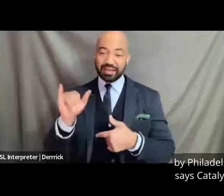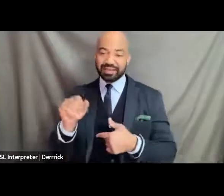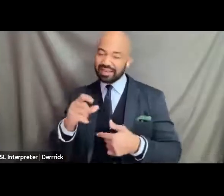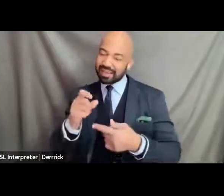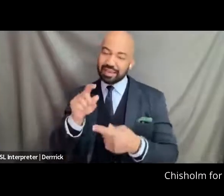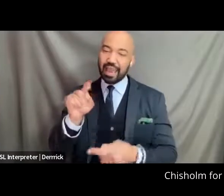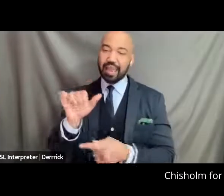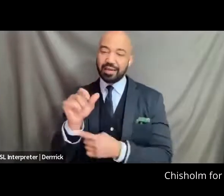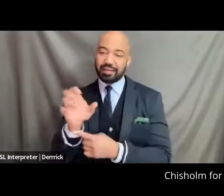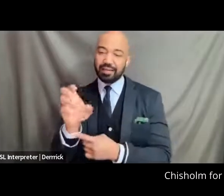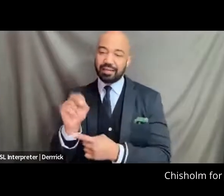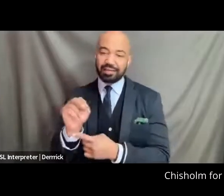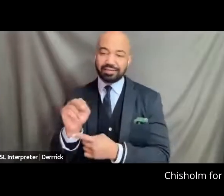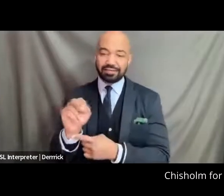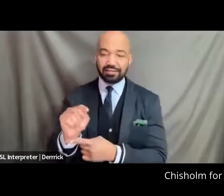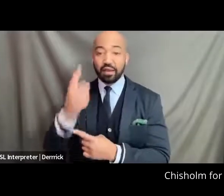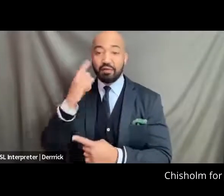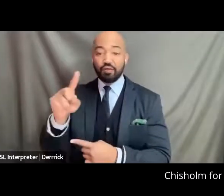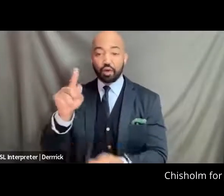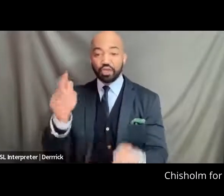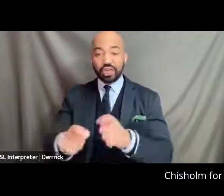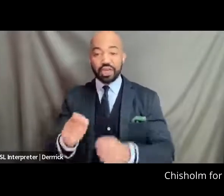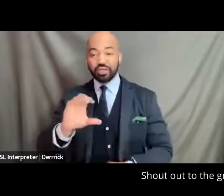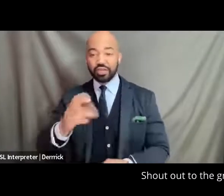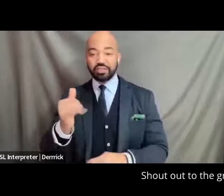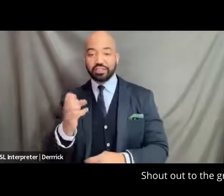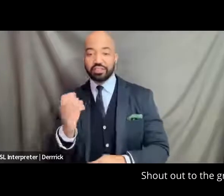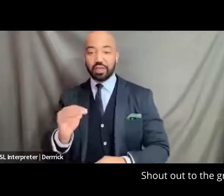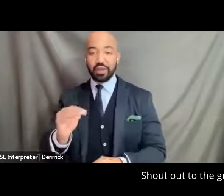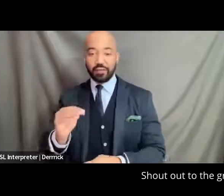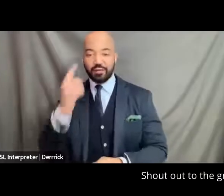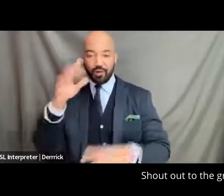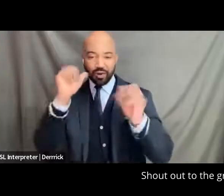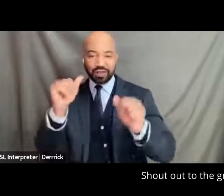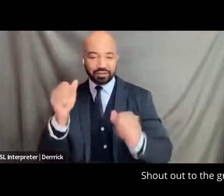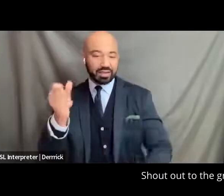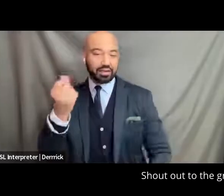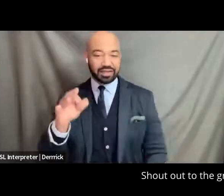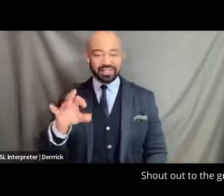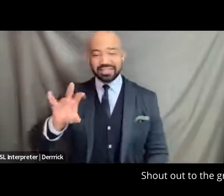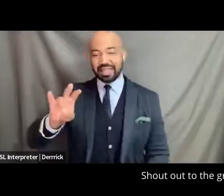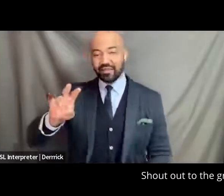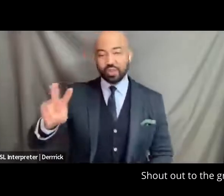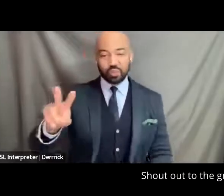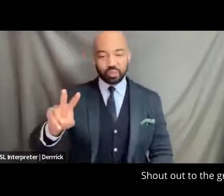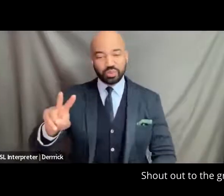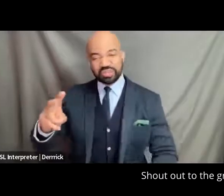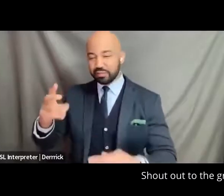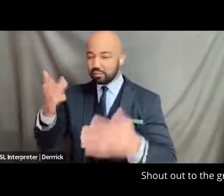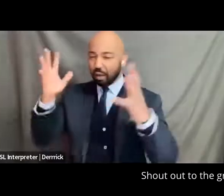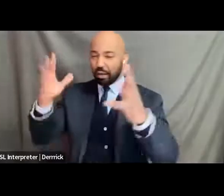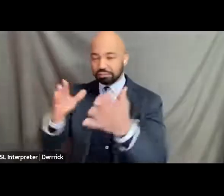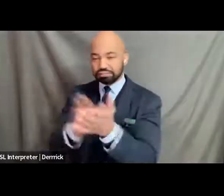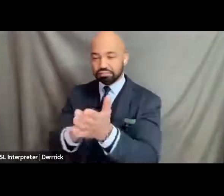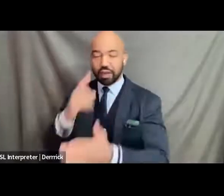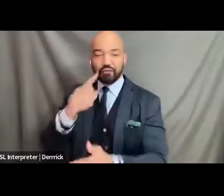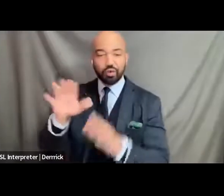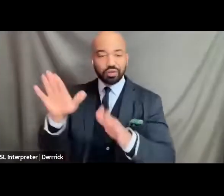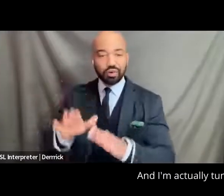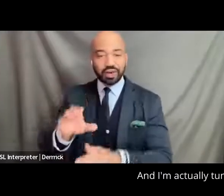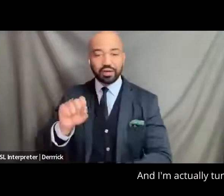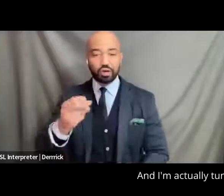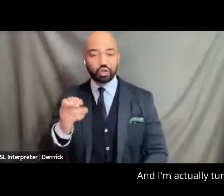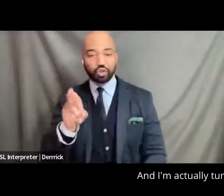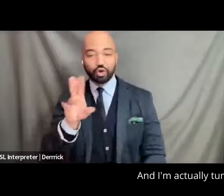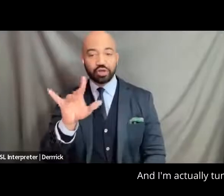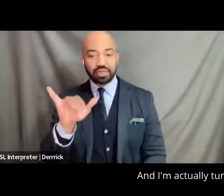change chism for president 1972 shout out to um the great shirley chisholm and and i